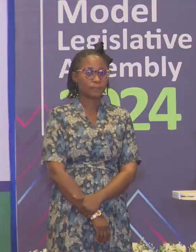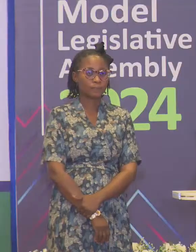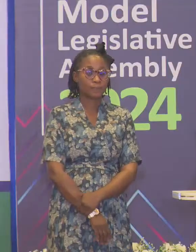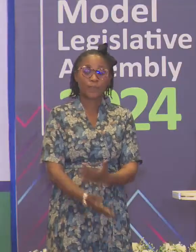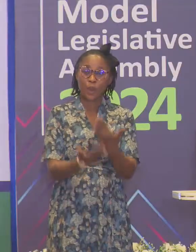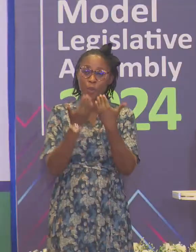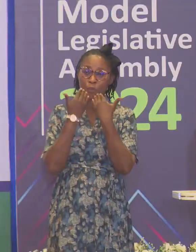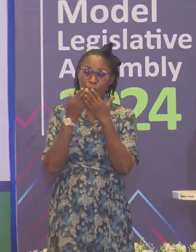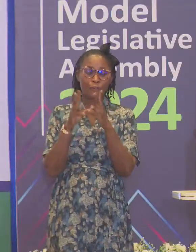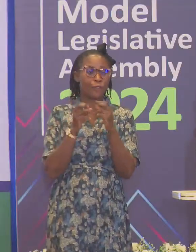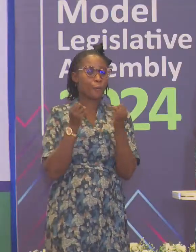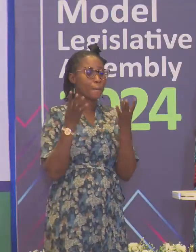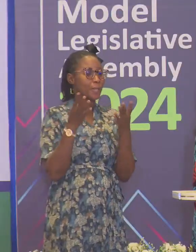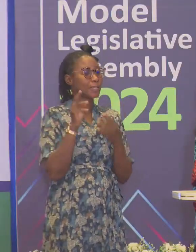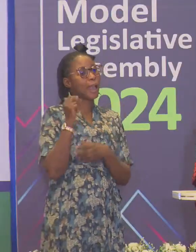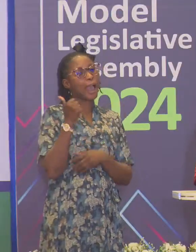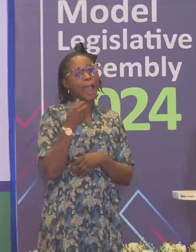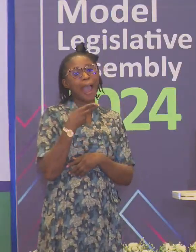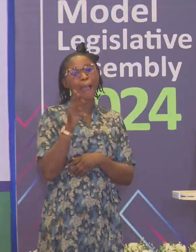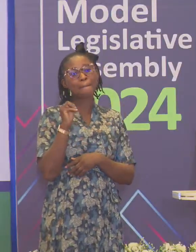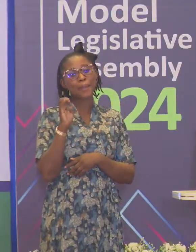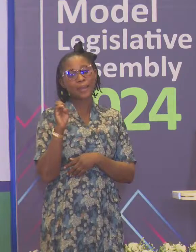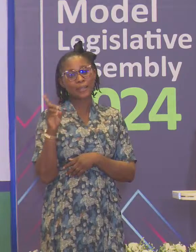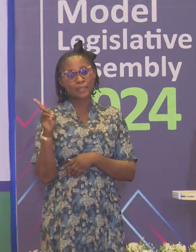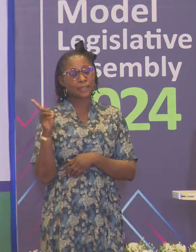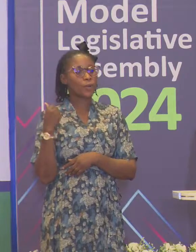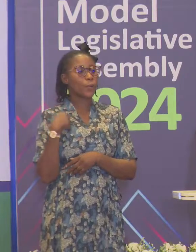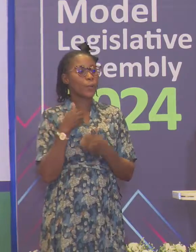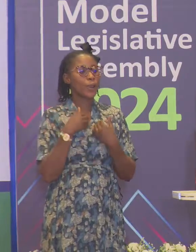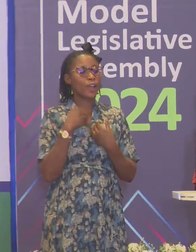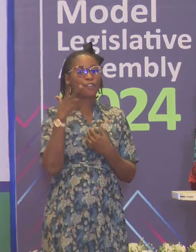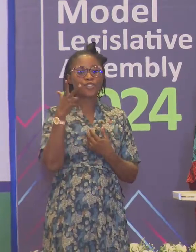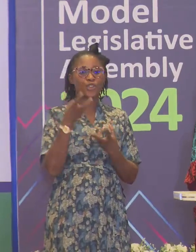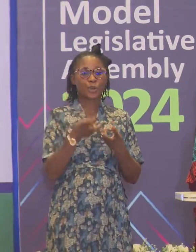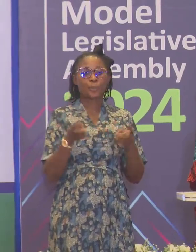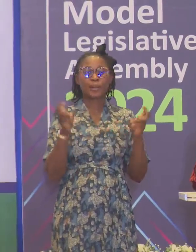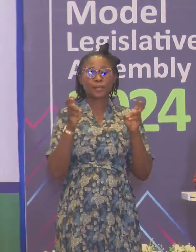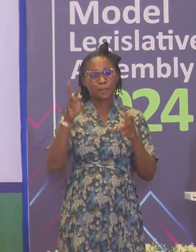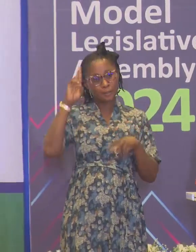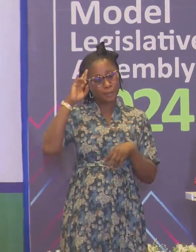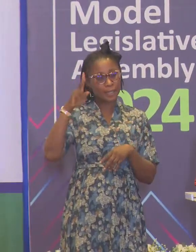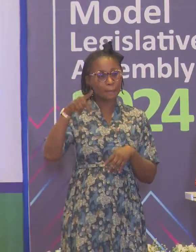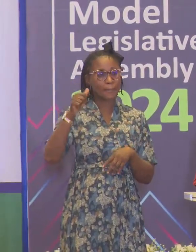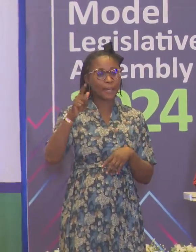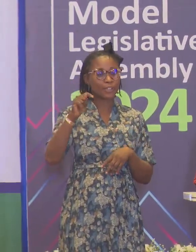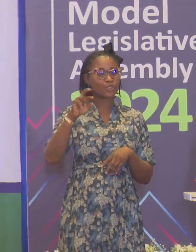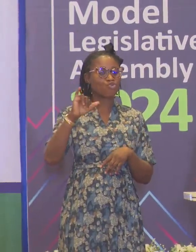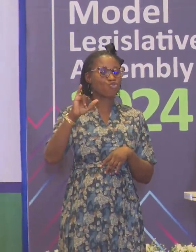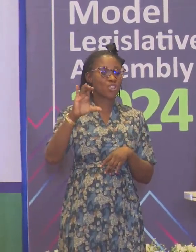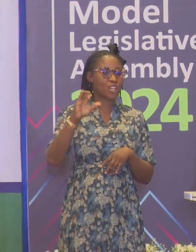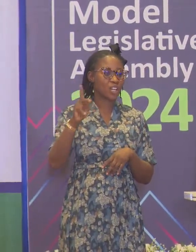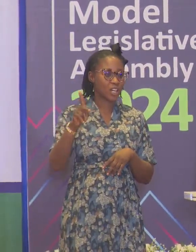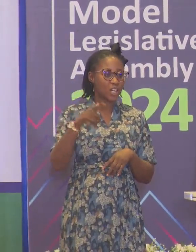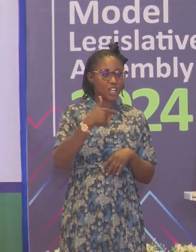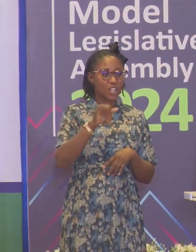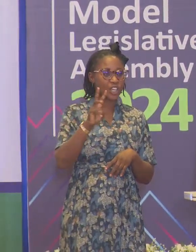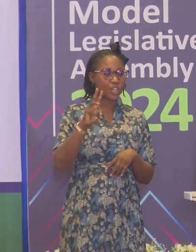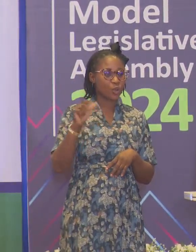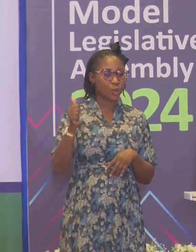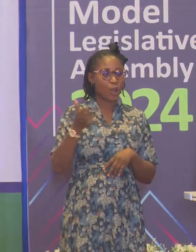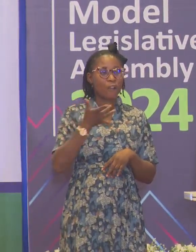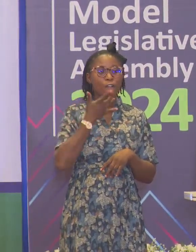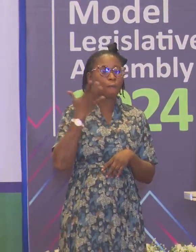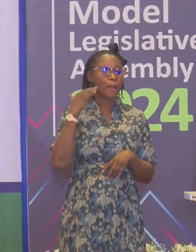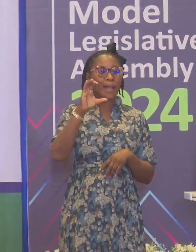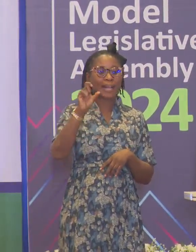Thank you very much, Ahmed. We have three panelists. We have Mr. Patrick Giwa, who is a former